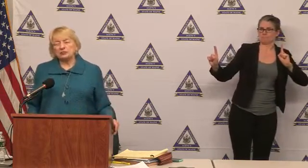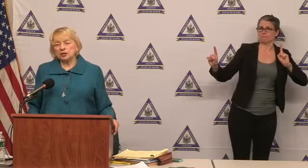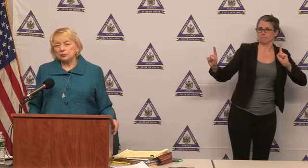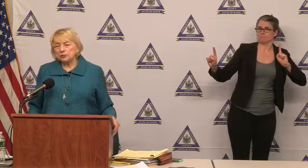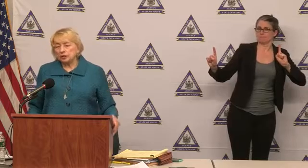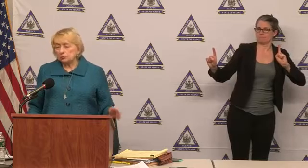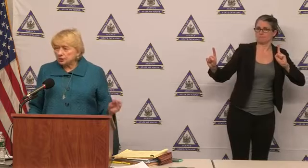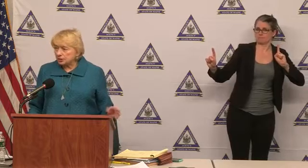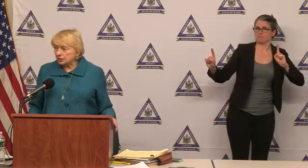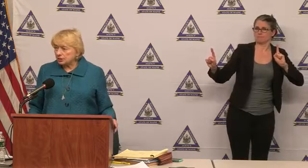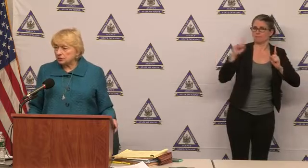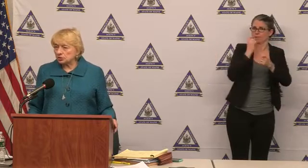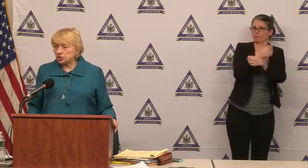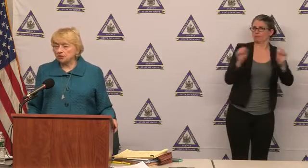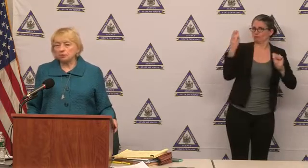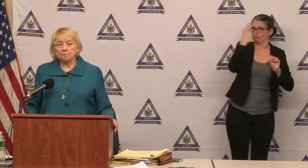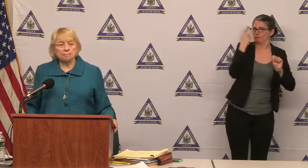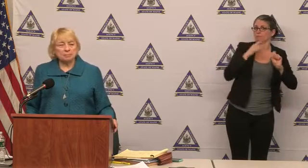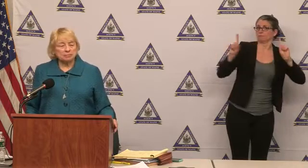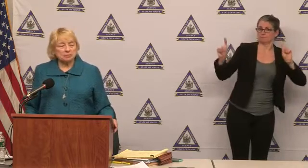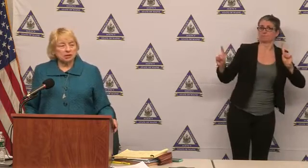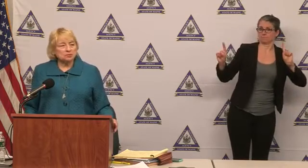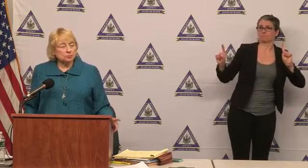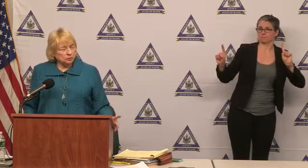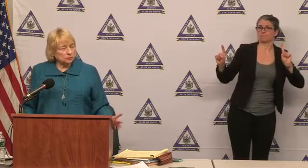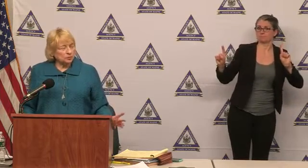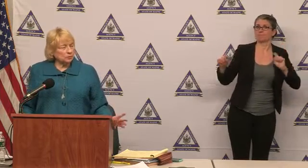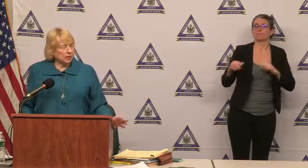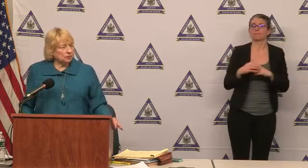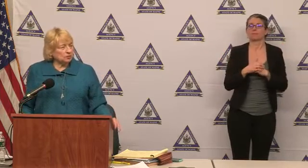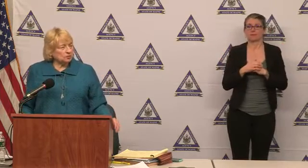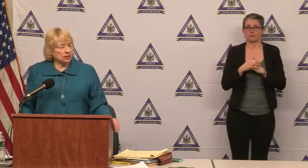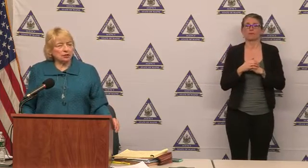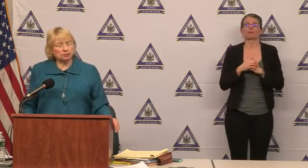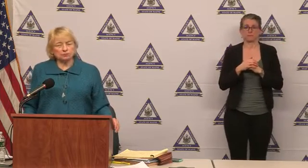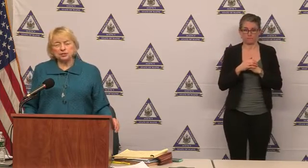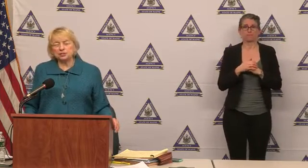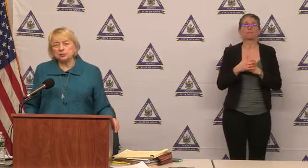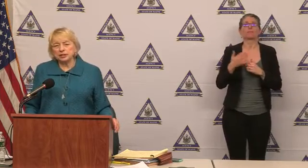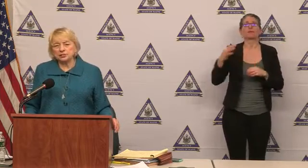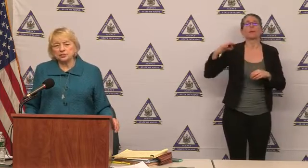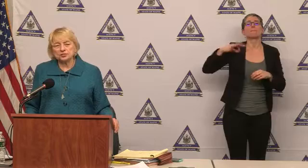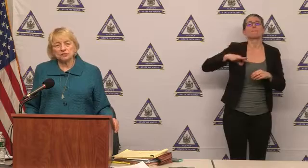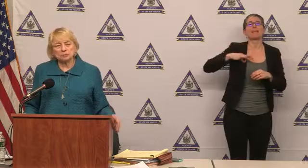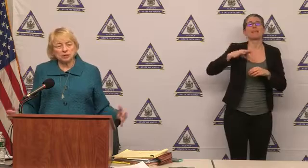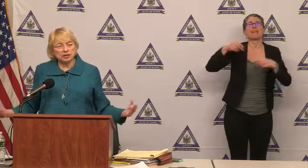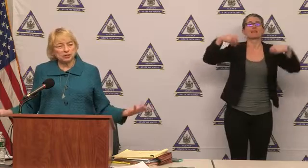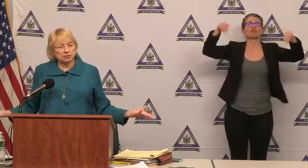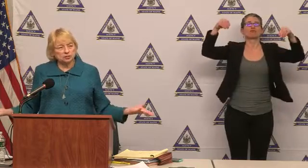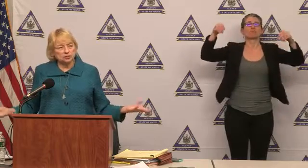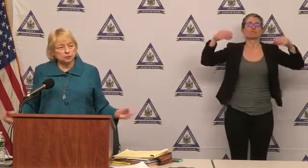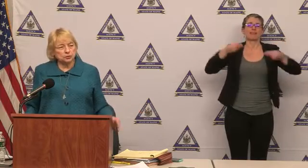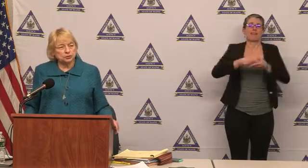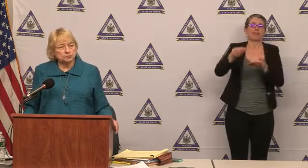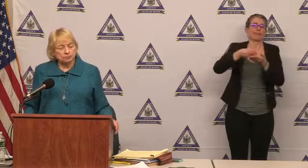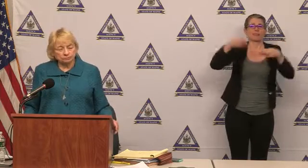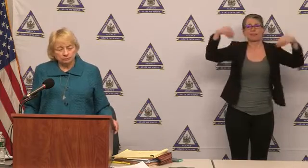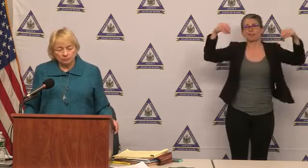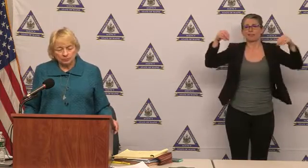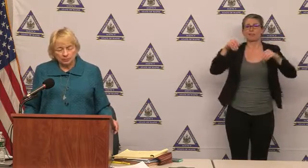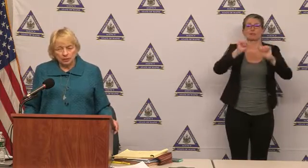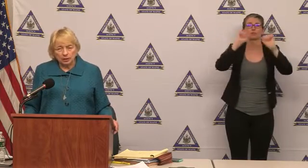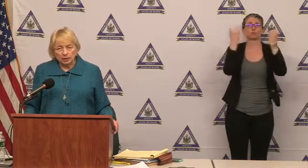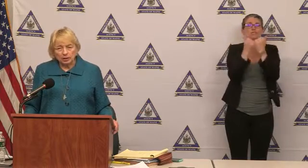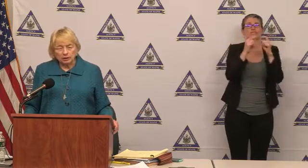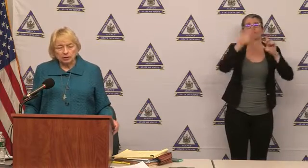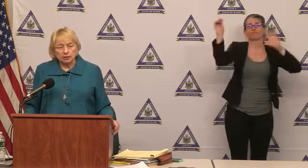I've talked with the Maine Retail Association. I've spoken with the managers and regional managers of many large stores.